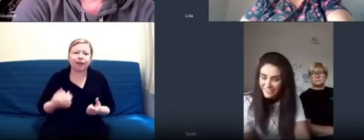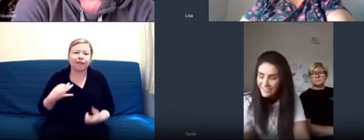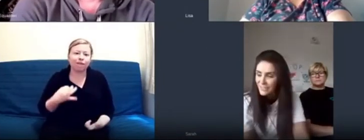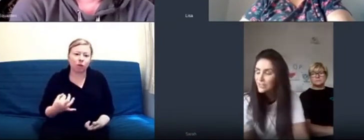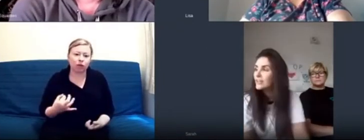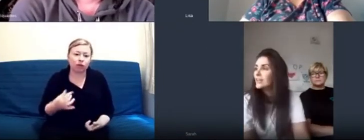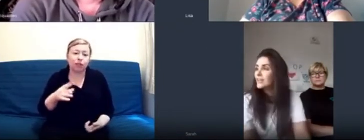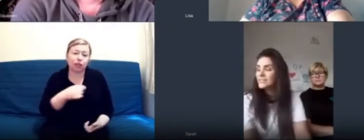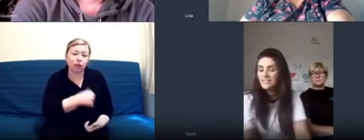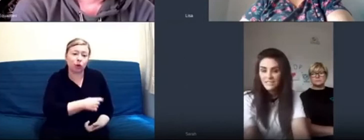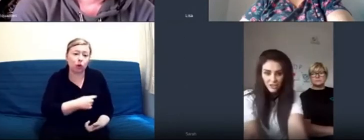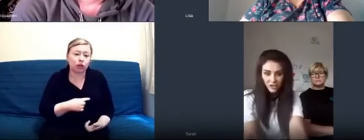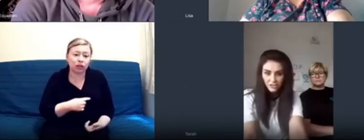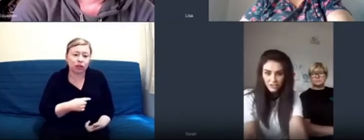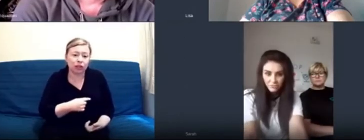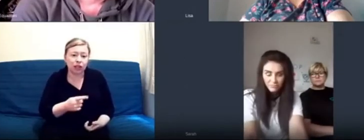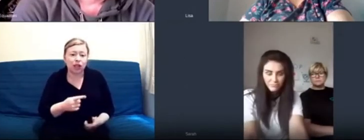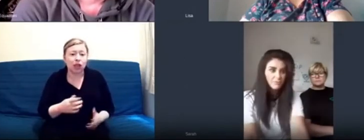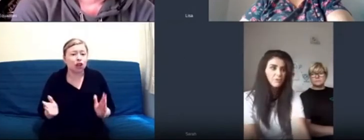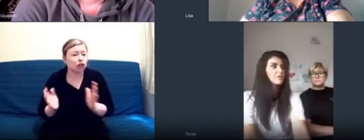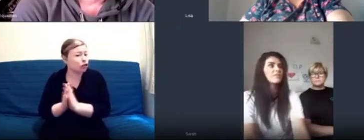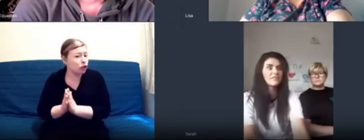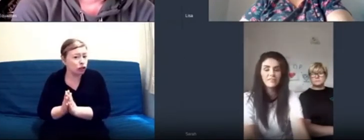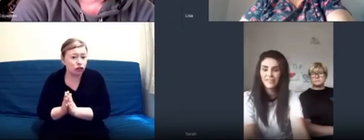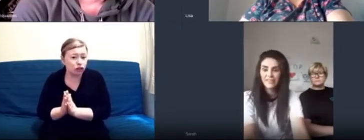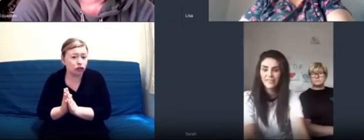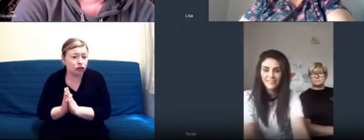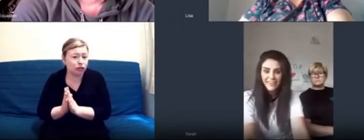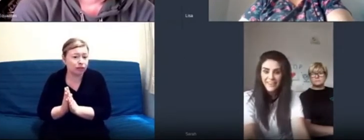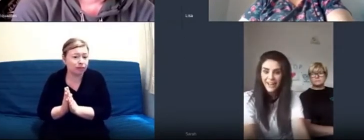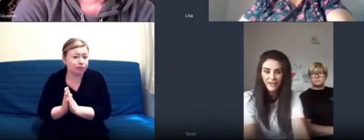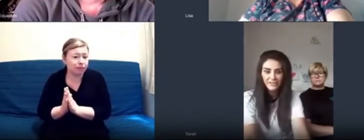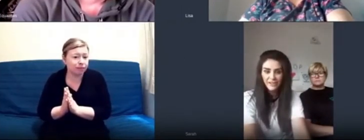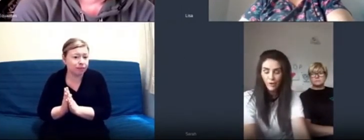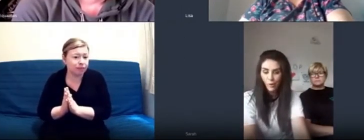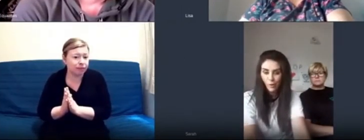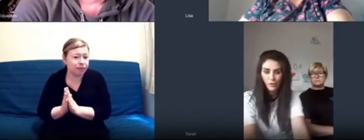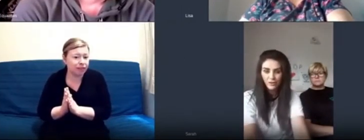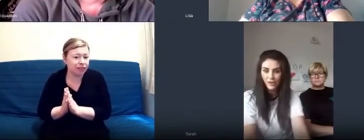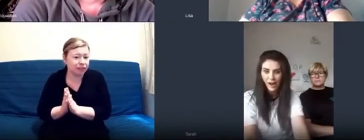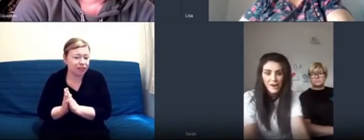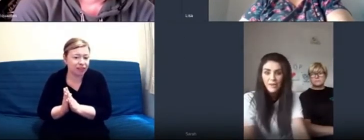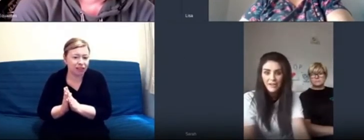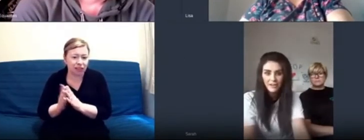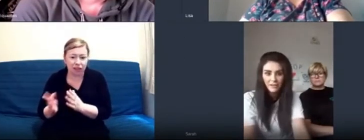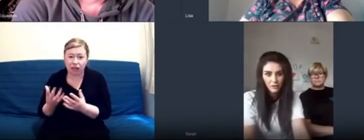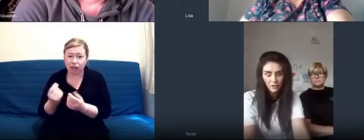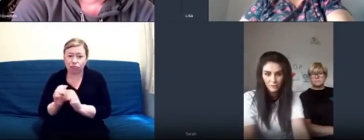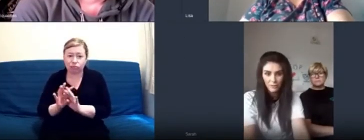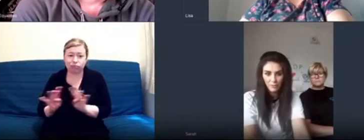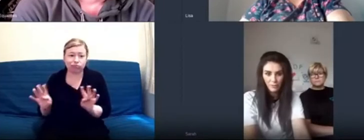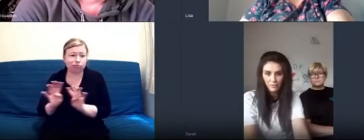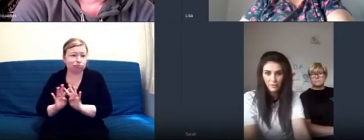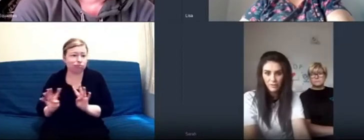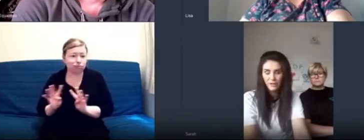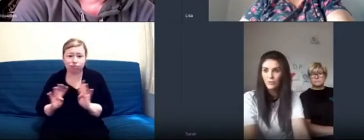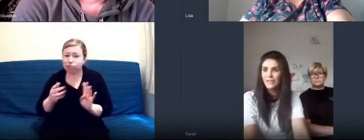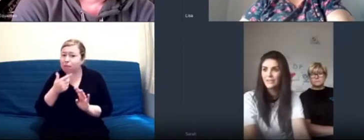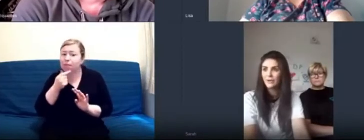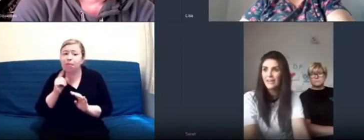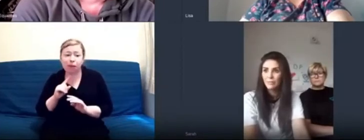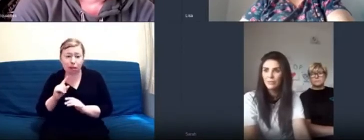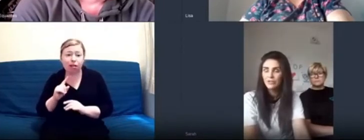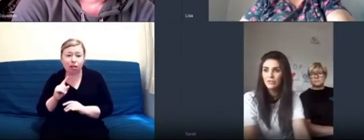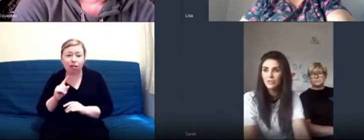truth of it is, see the church, they had a whole army of people that